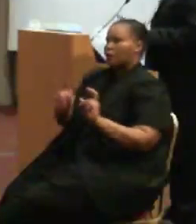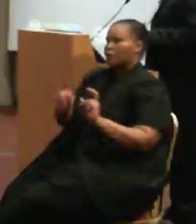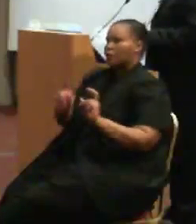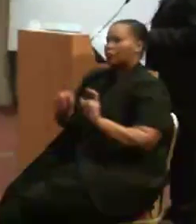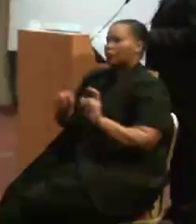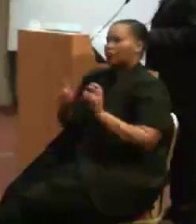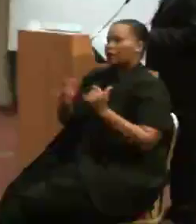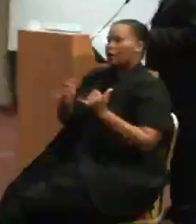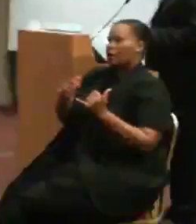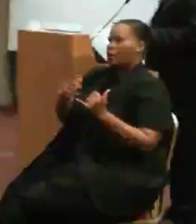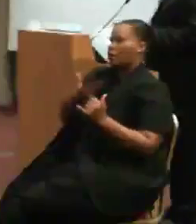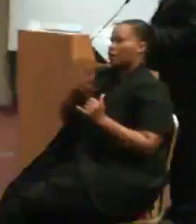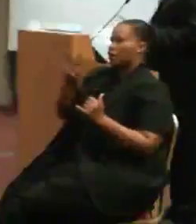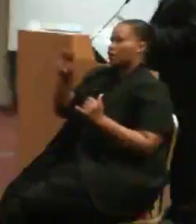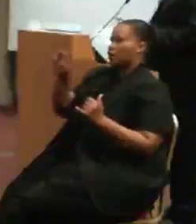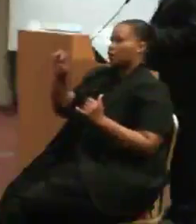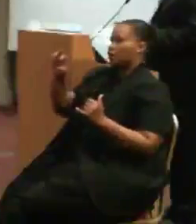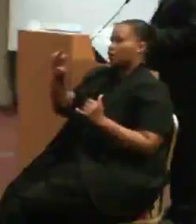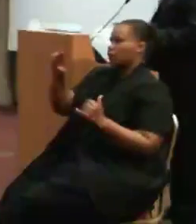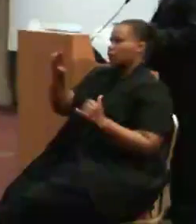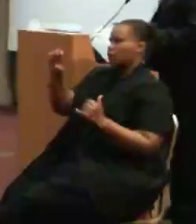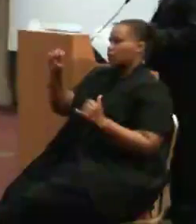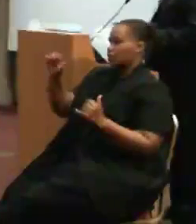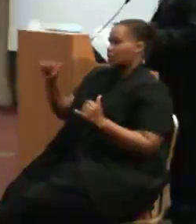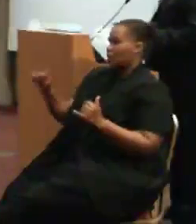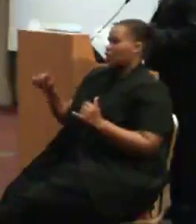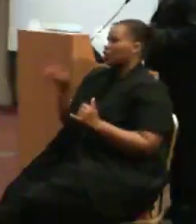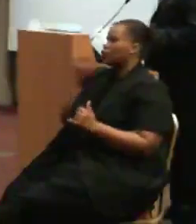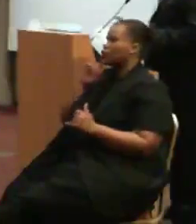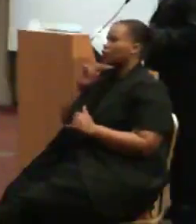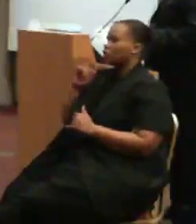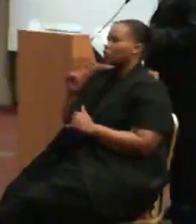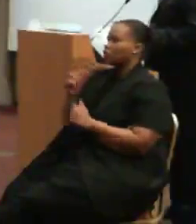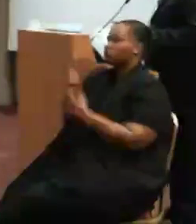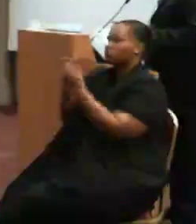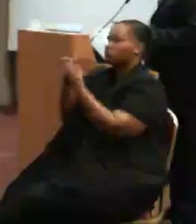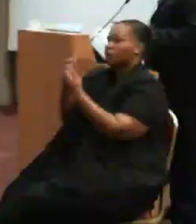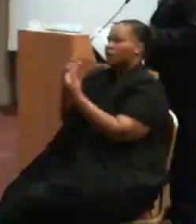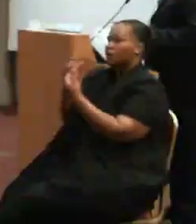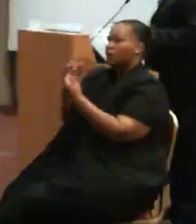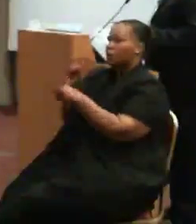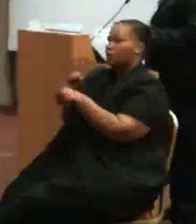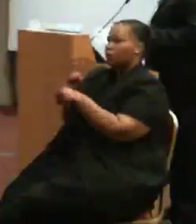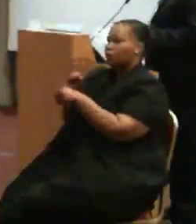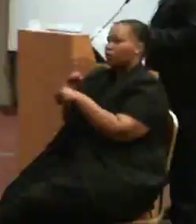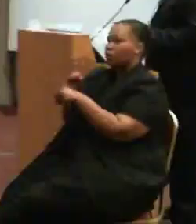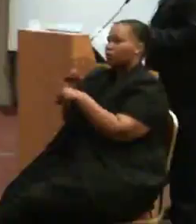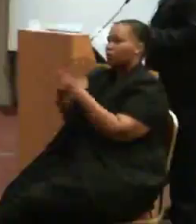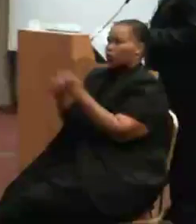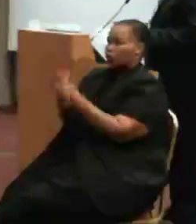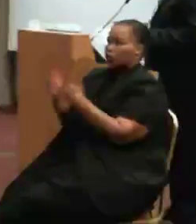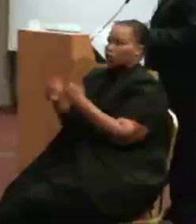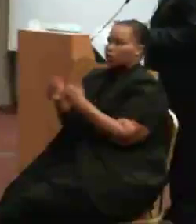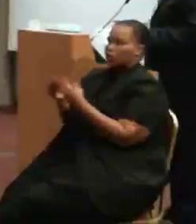the regulator via the tariff process to sort out all its operating problems.